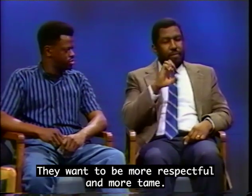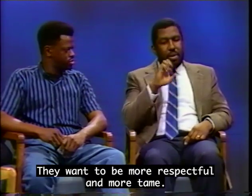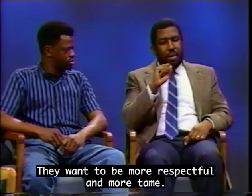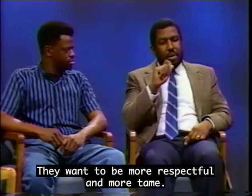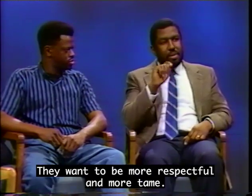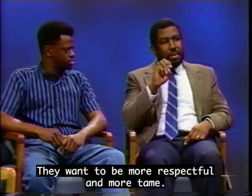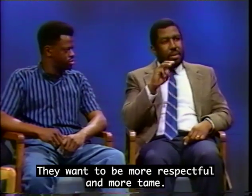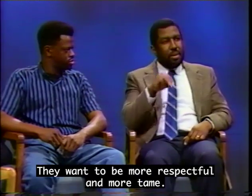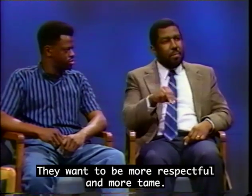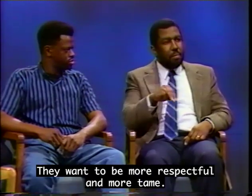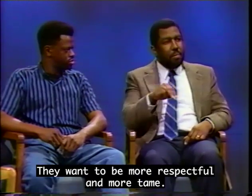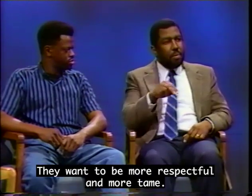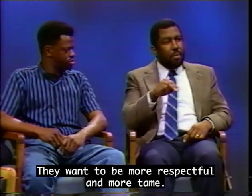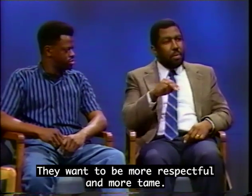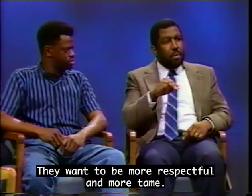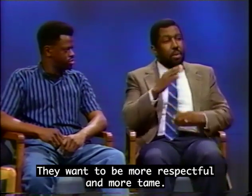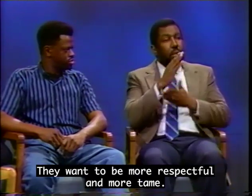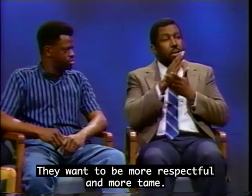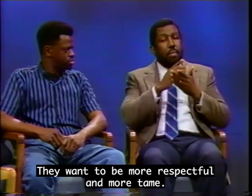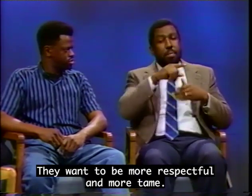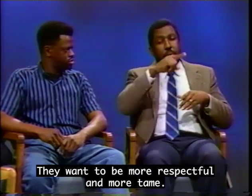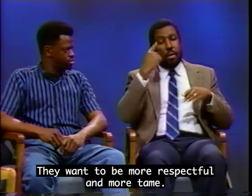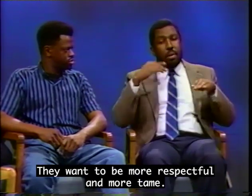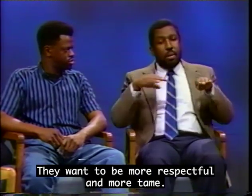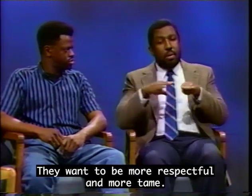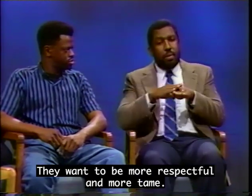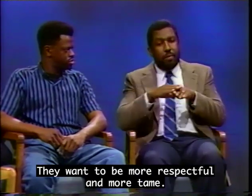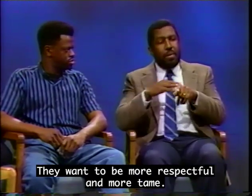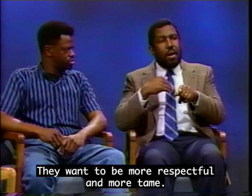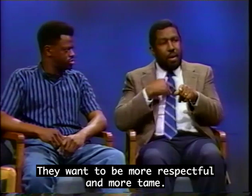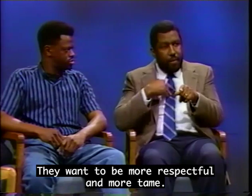want to be more respectful and more tame.